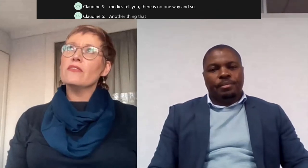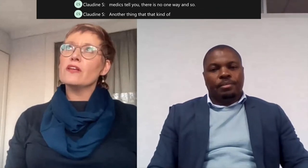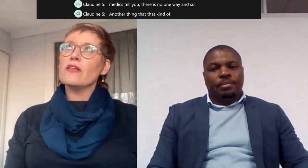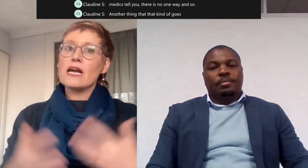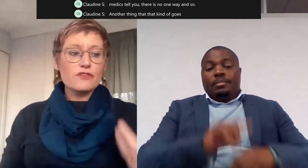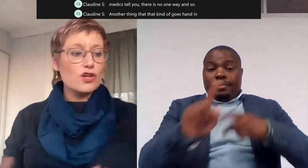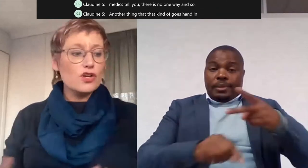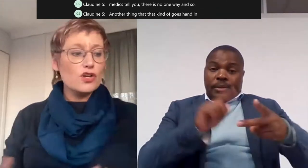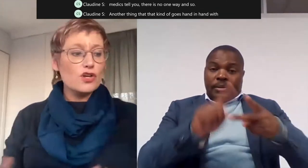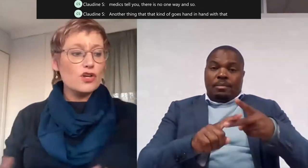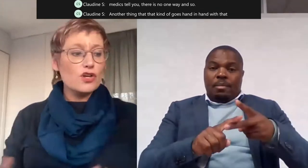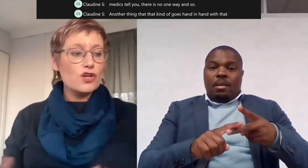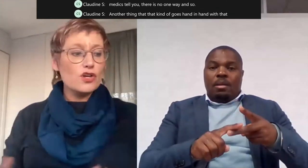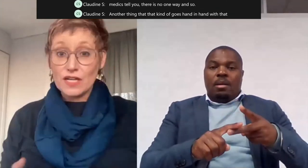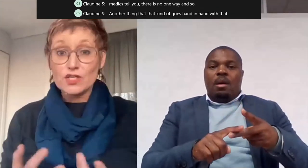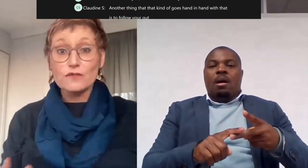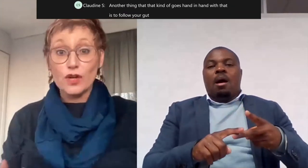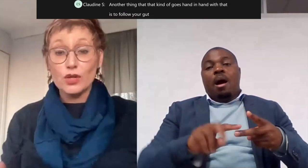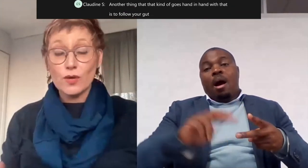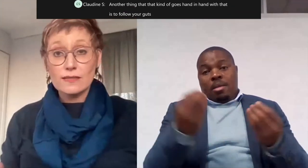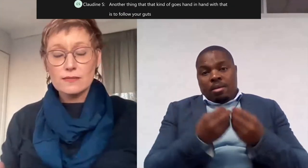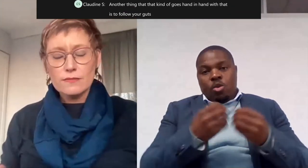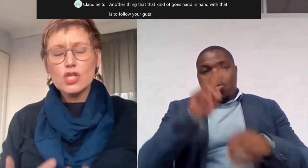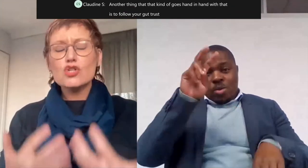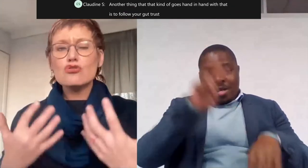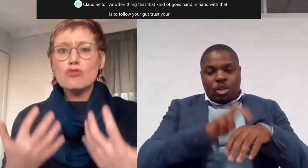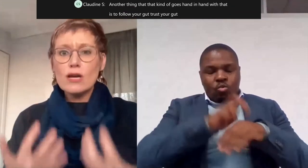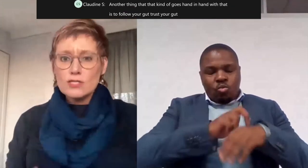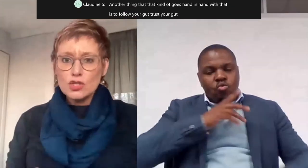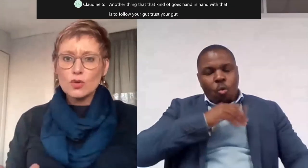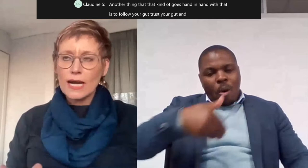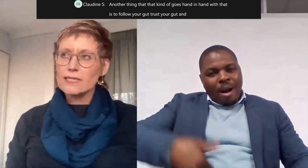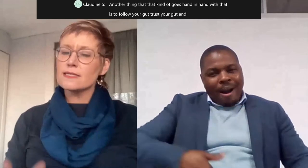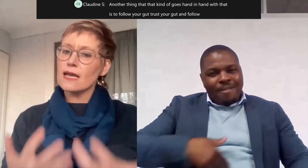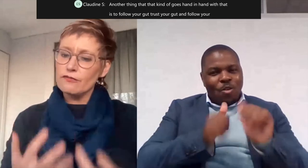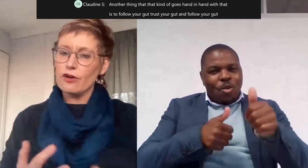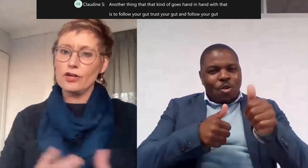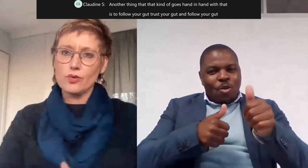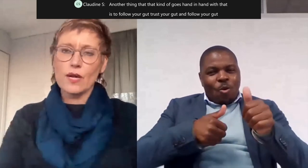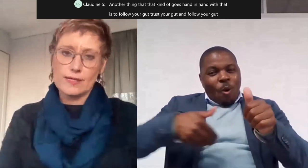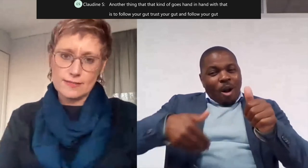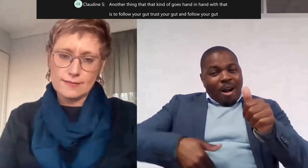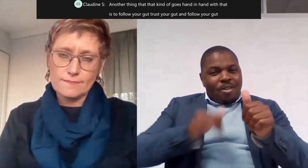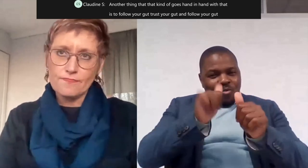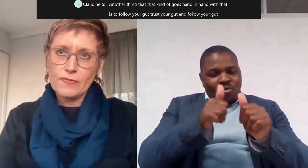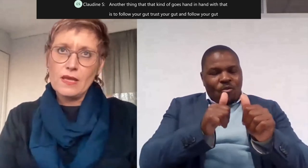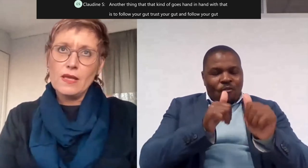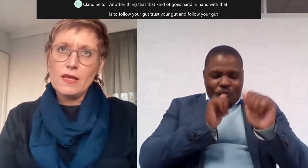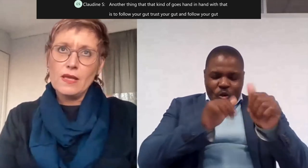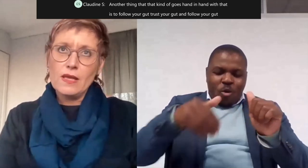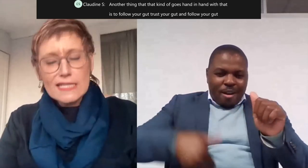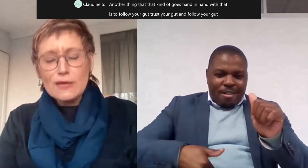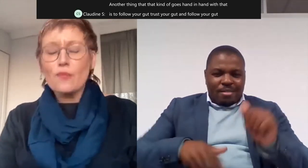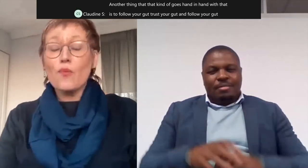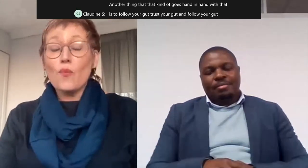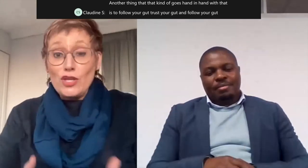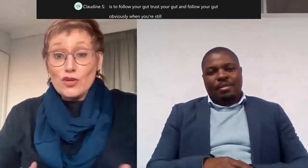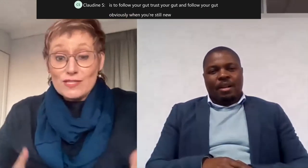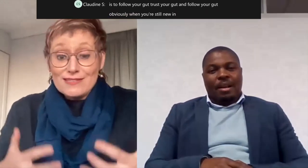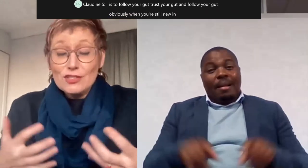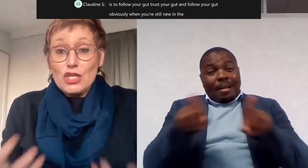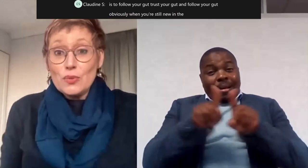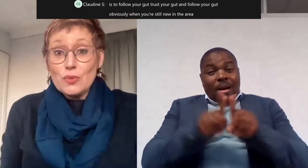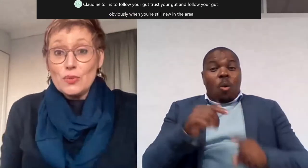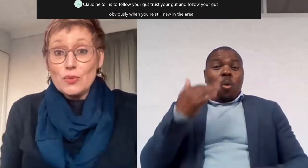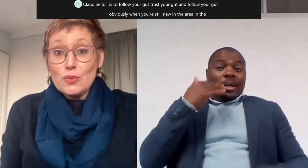another thing that kind of goes hand in hand with that is to follow your gut. Trust your gut and follow your gut. Obviously, when